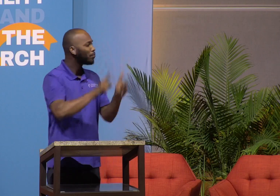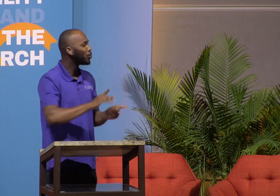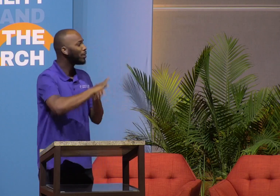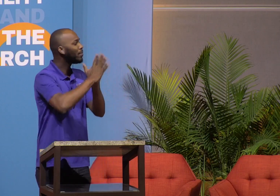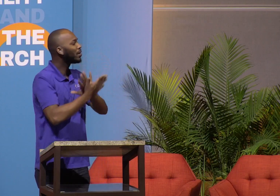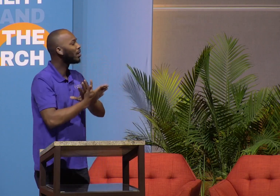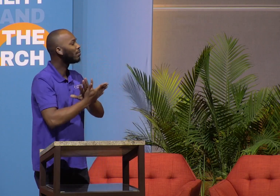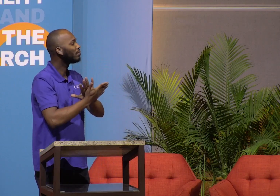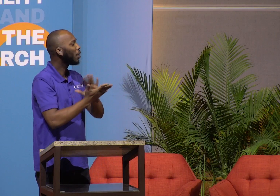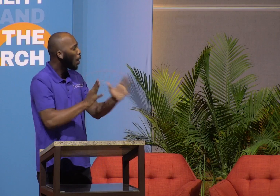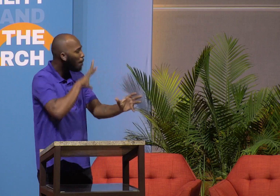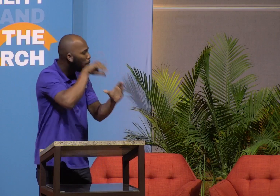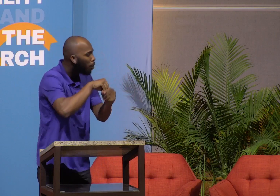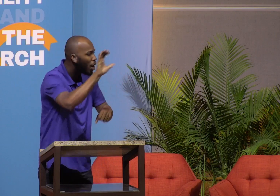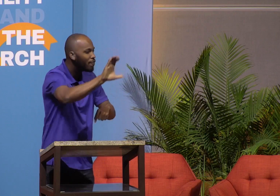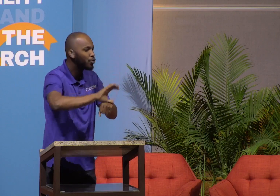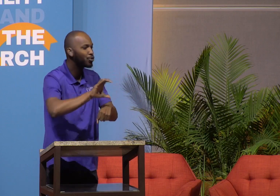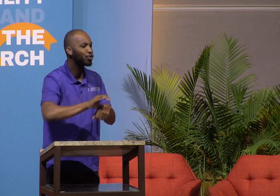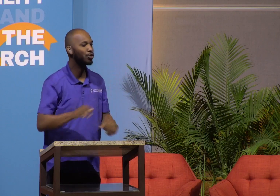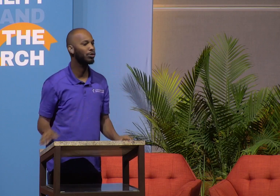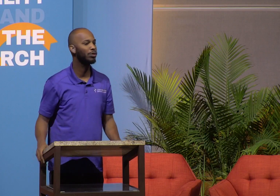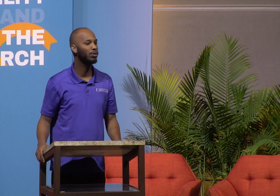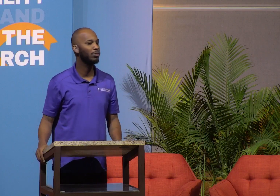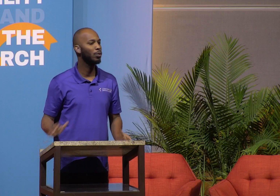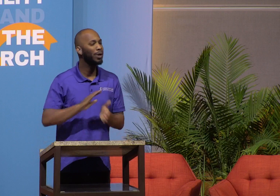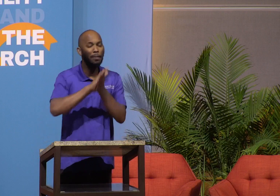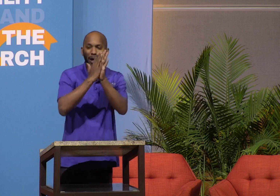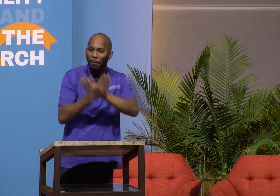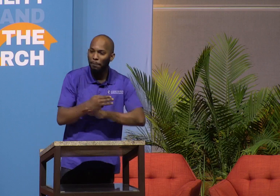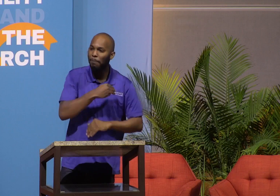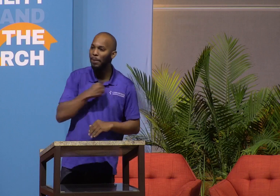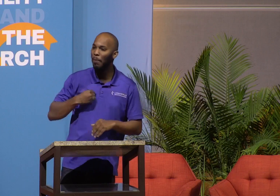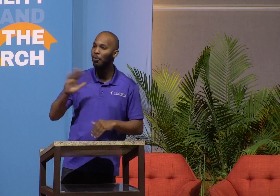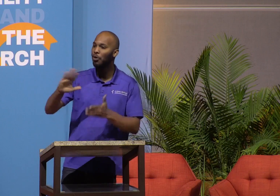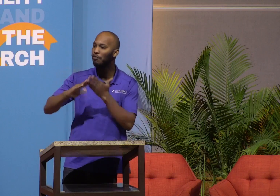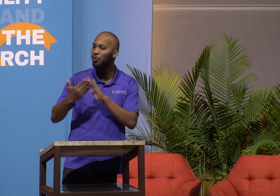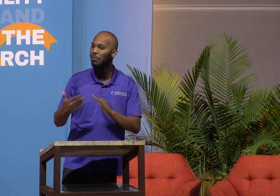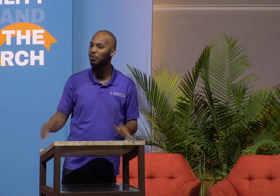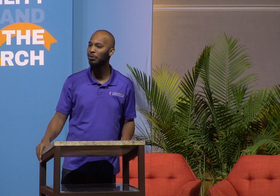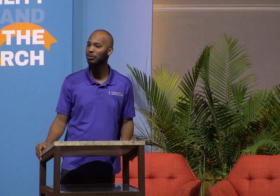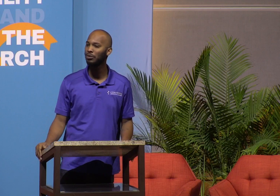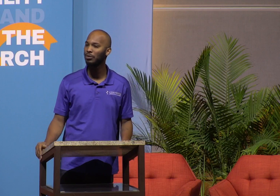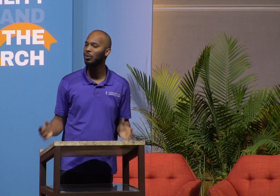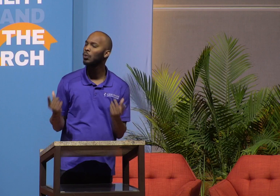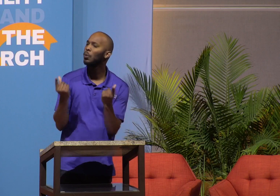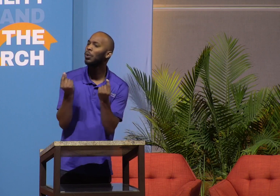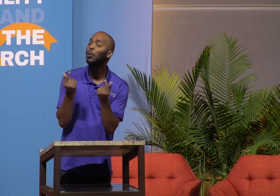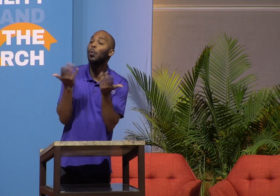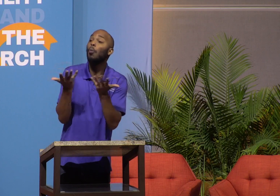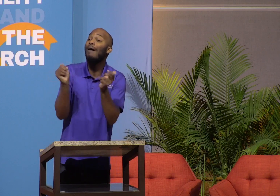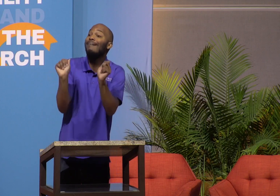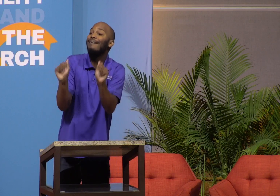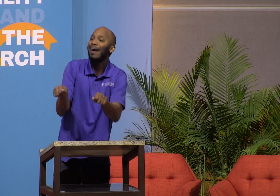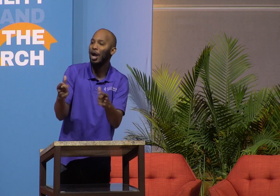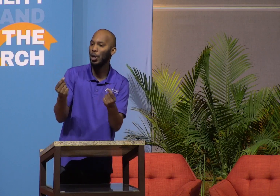And then it poses the question, what do you do in those moments? If a deaf person becomes a member of your